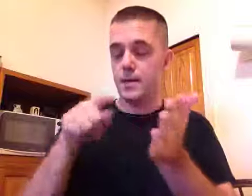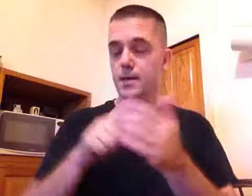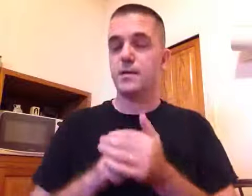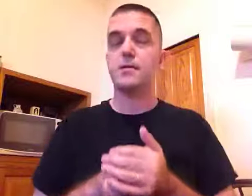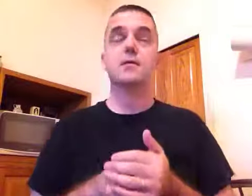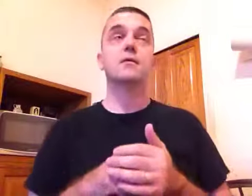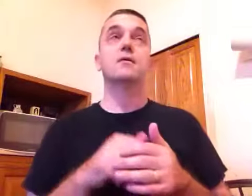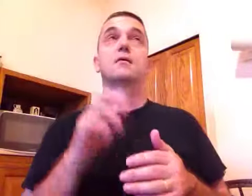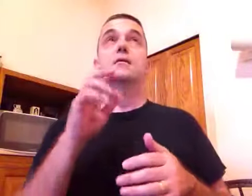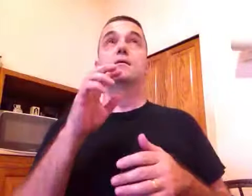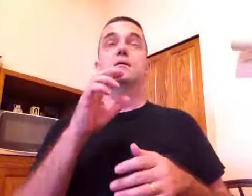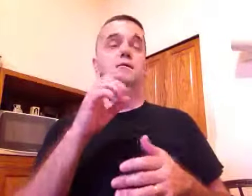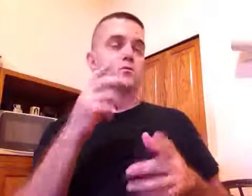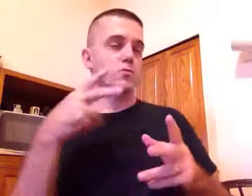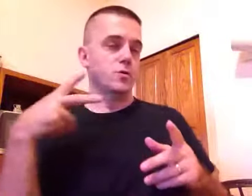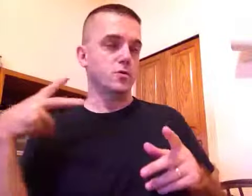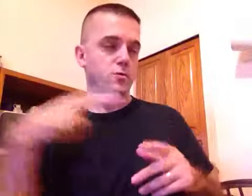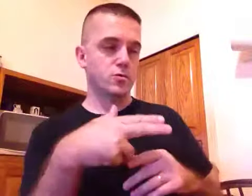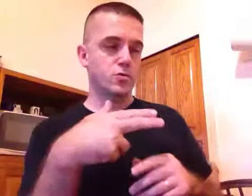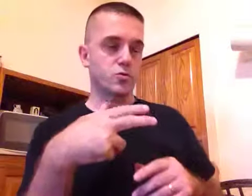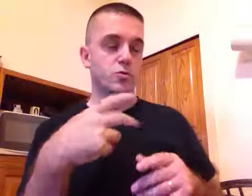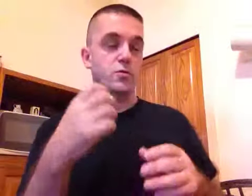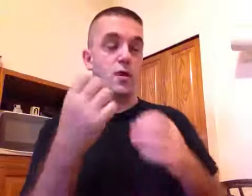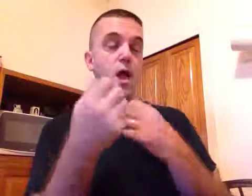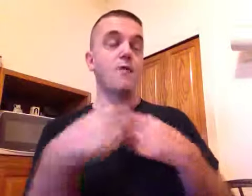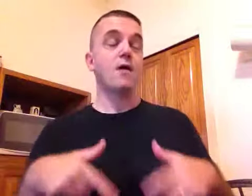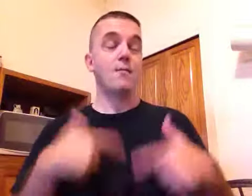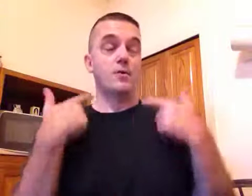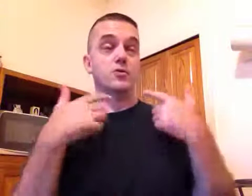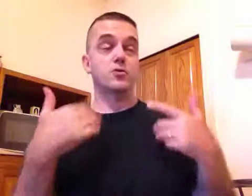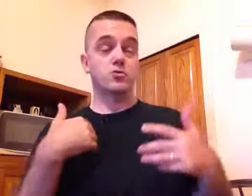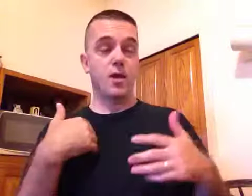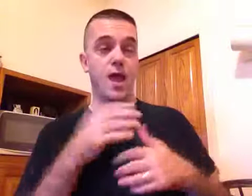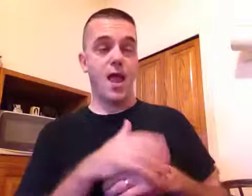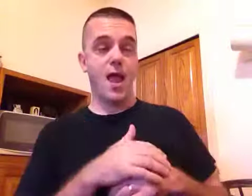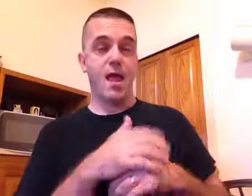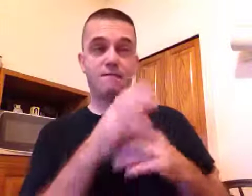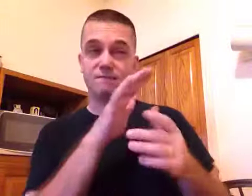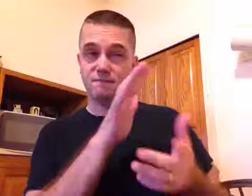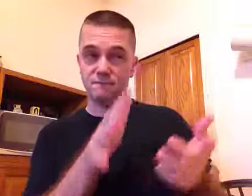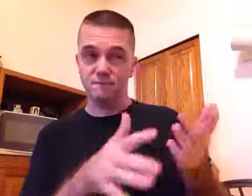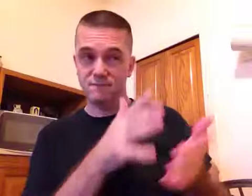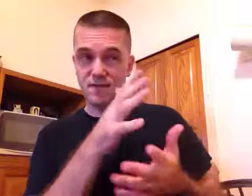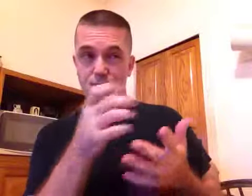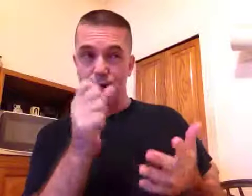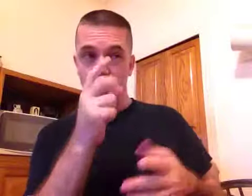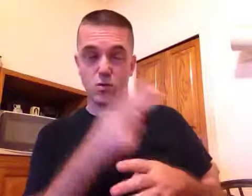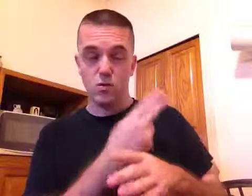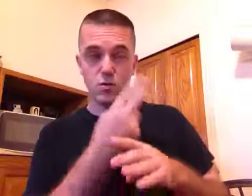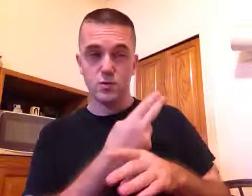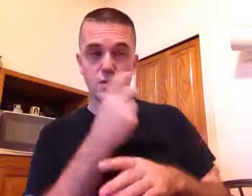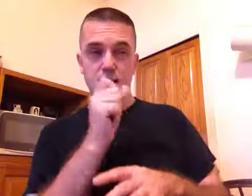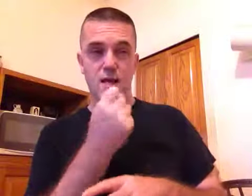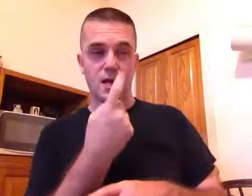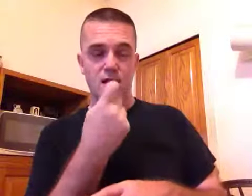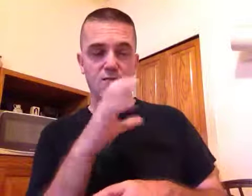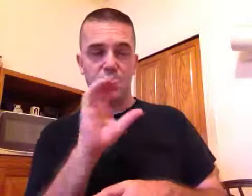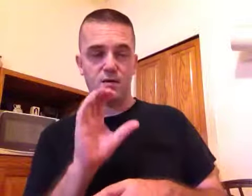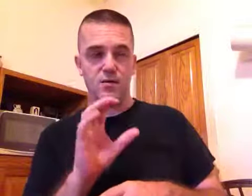shorten the amount of survival time you have by using that $1,100. It's not that severe, and